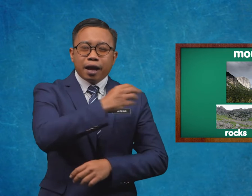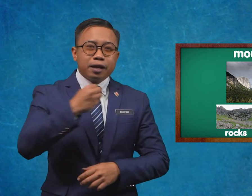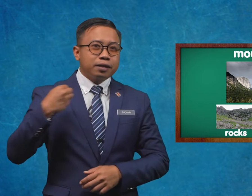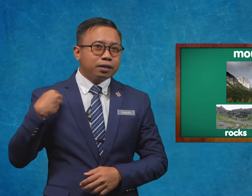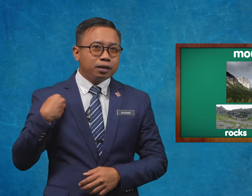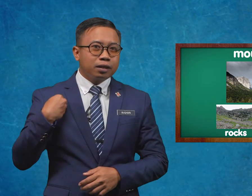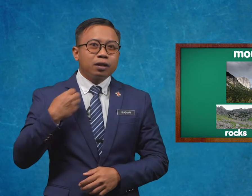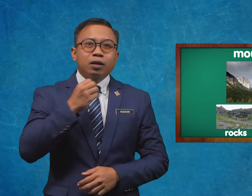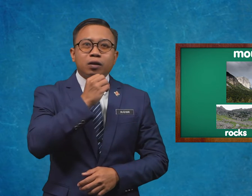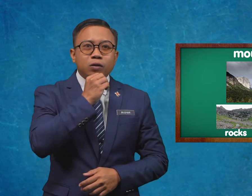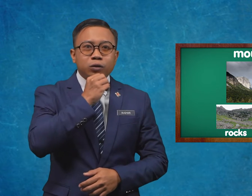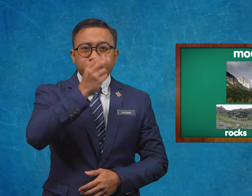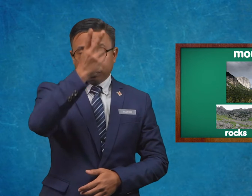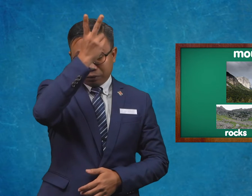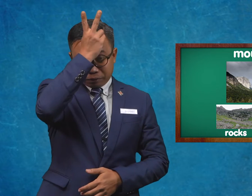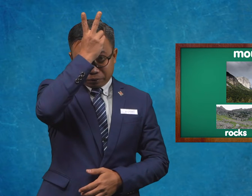and goat.